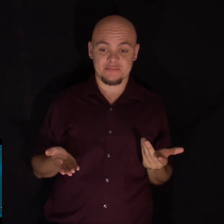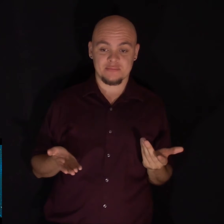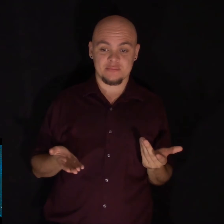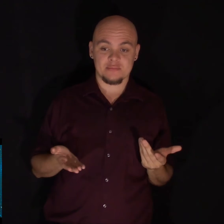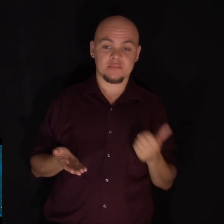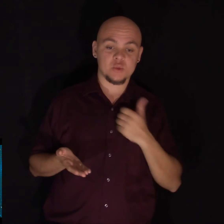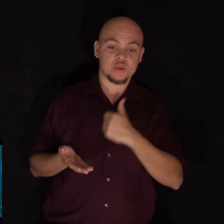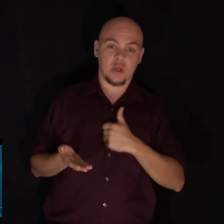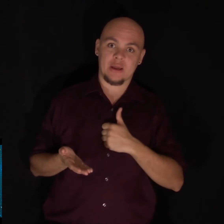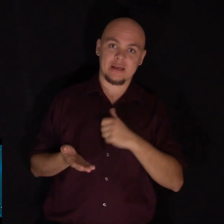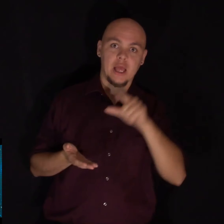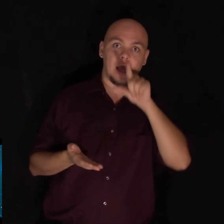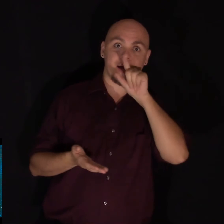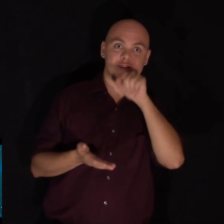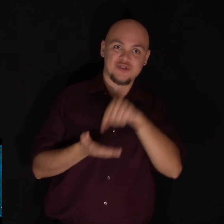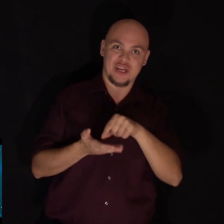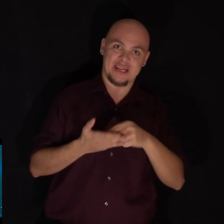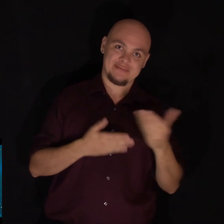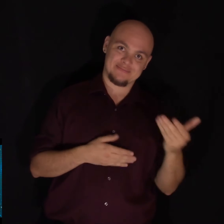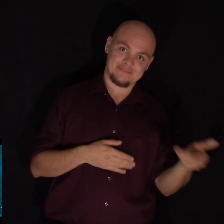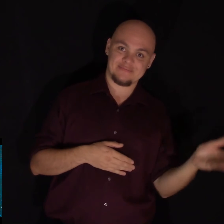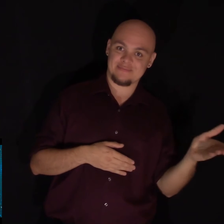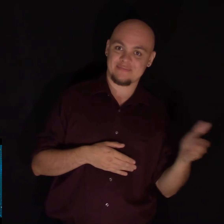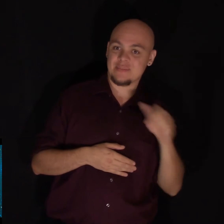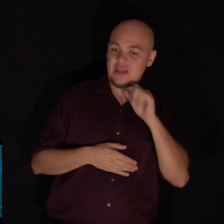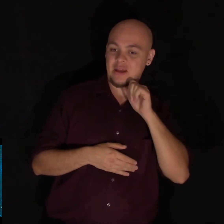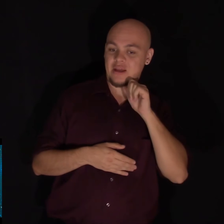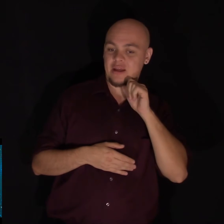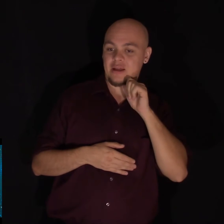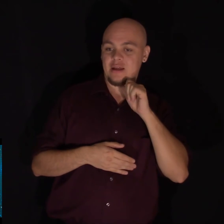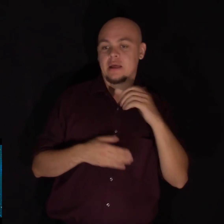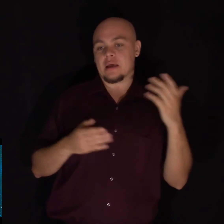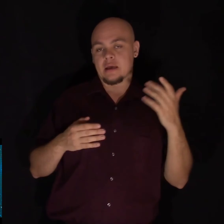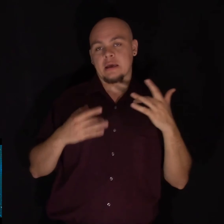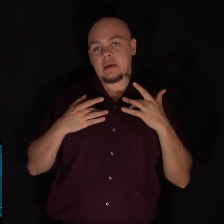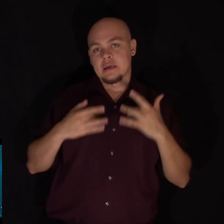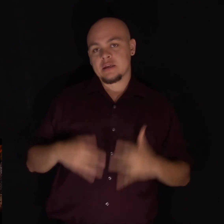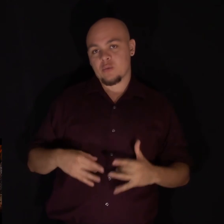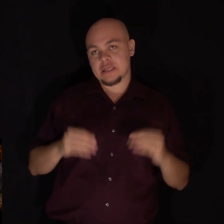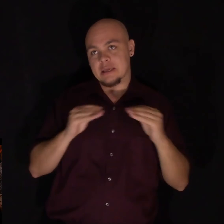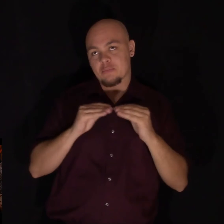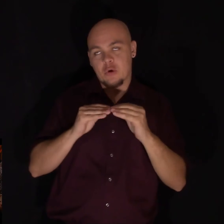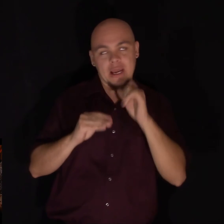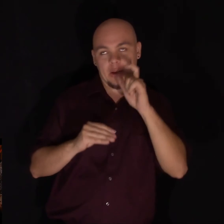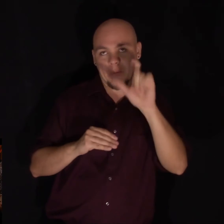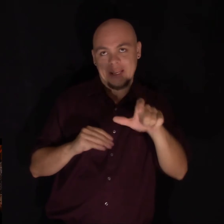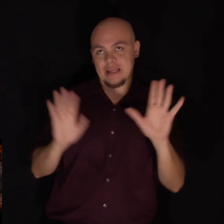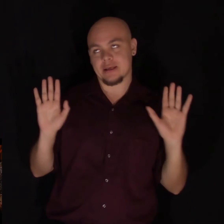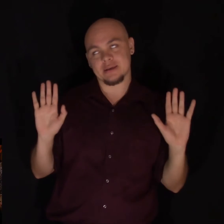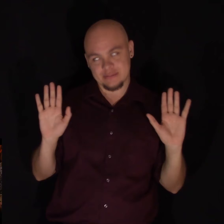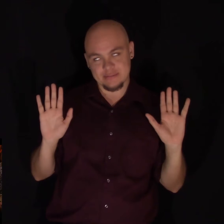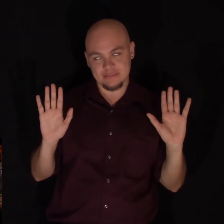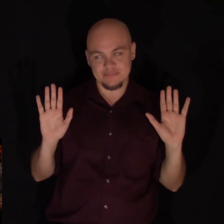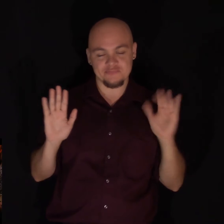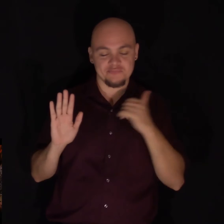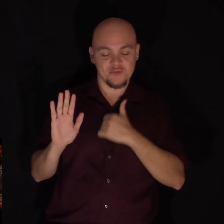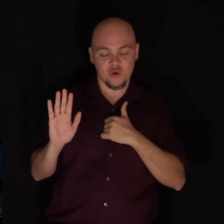Sorry, a chicken. There's no reason for me to make this talk more depressing than it needs to be.